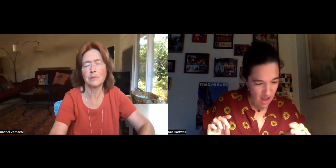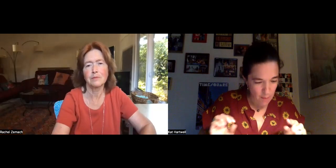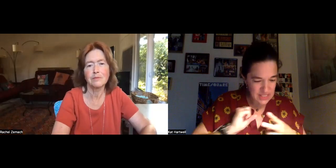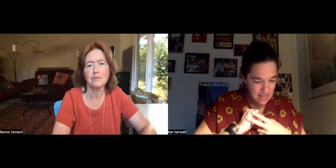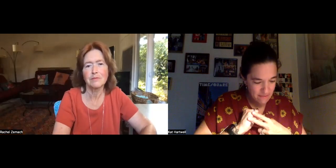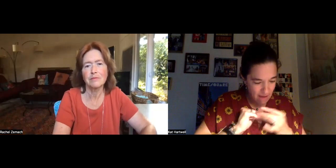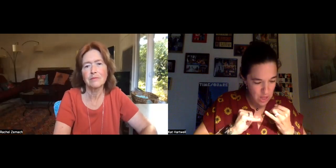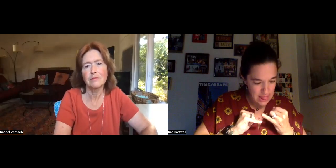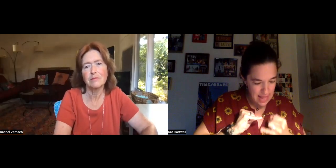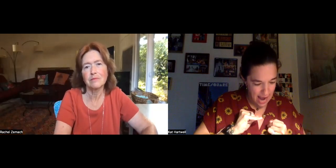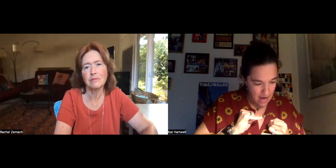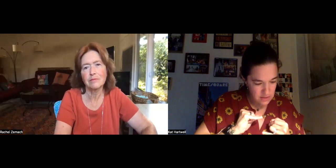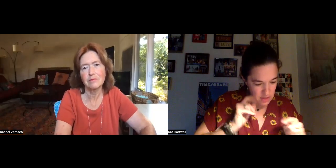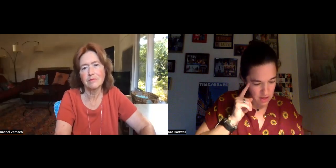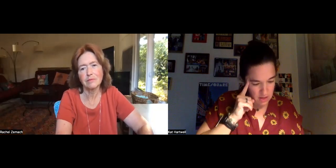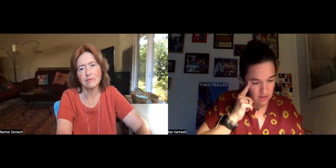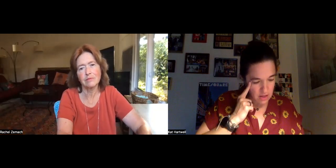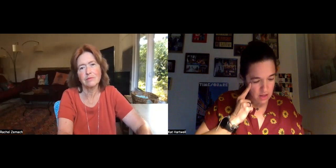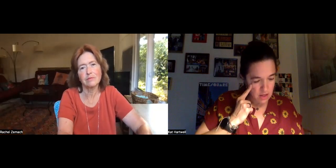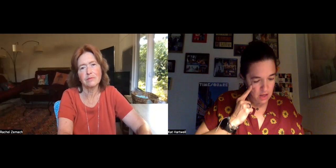And the things happen left.